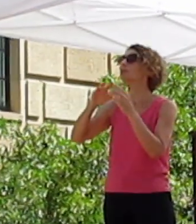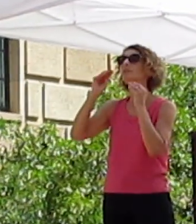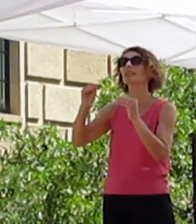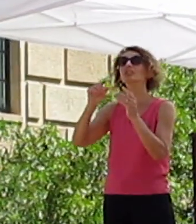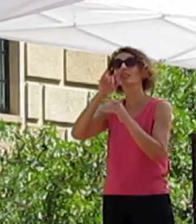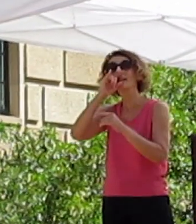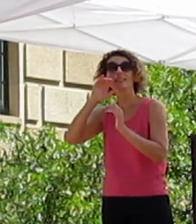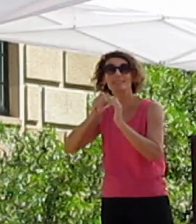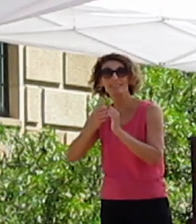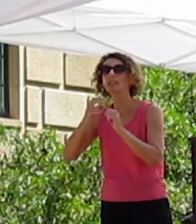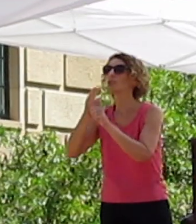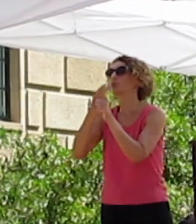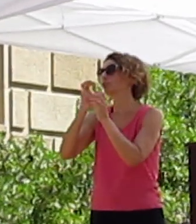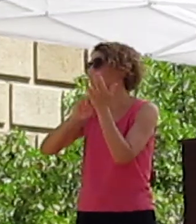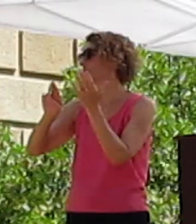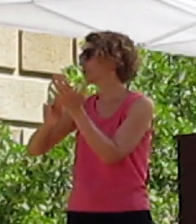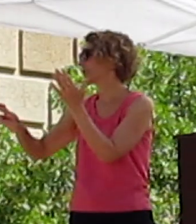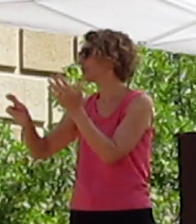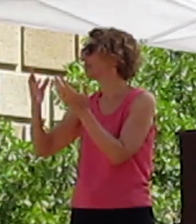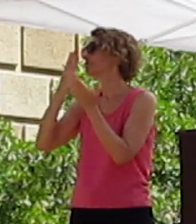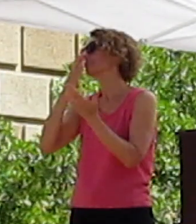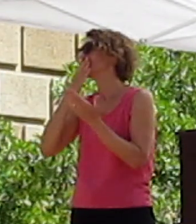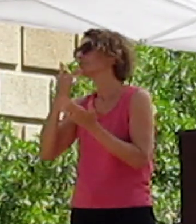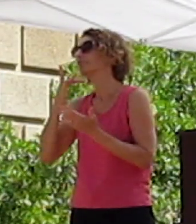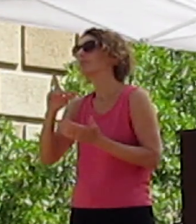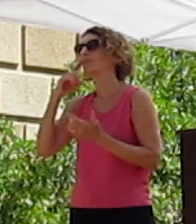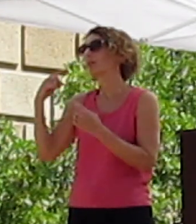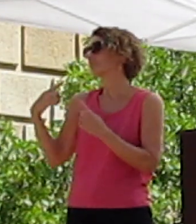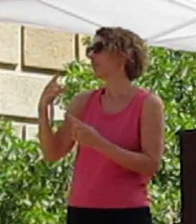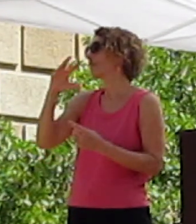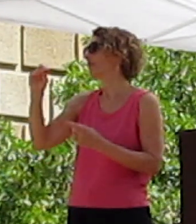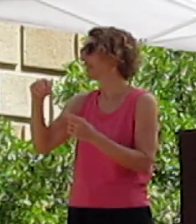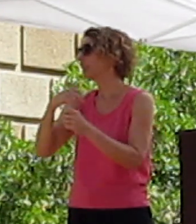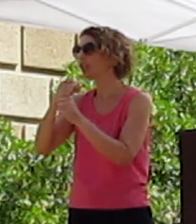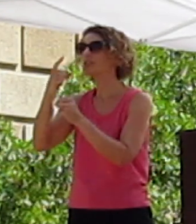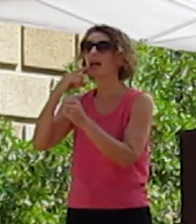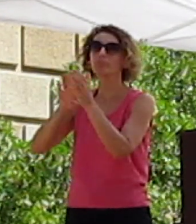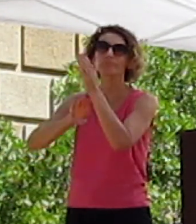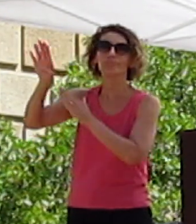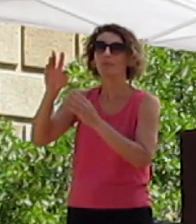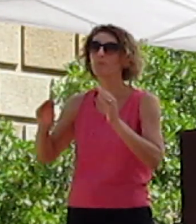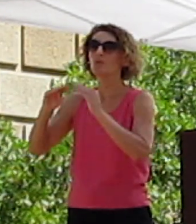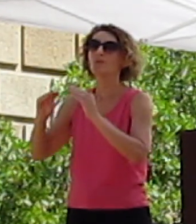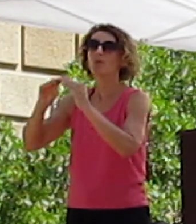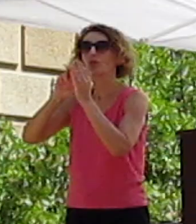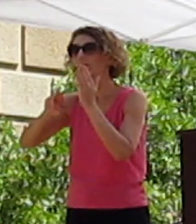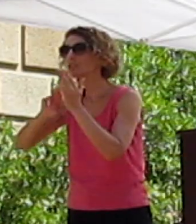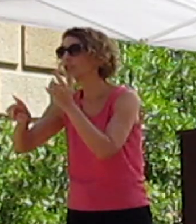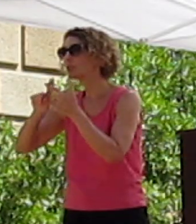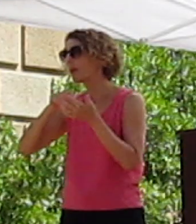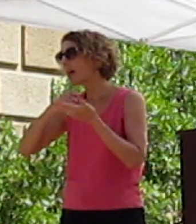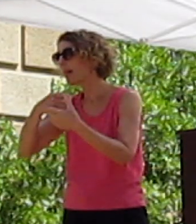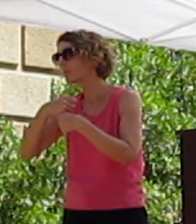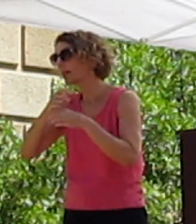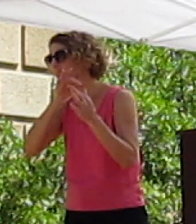research. And thankfully, over the past 50 years, there has been a surge in research that can guide the decisions to help